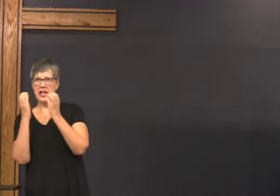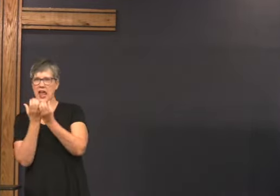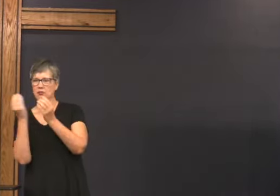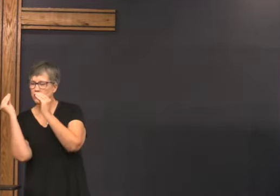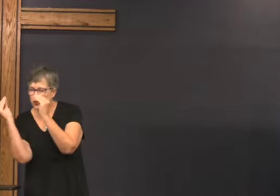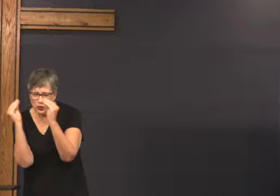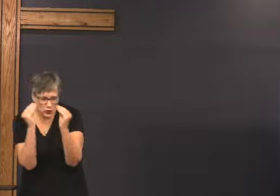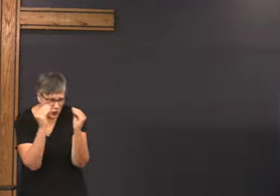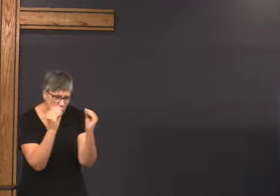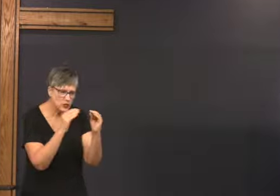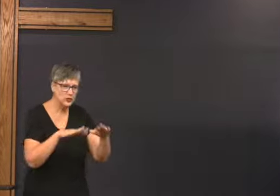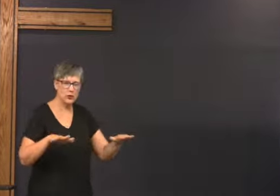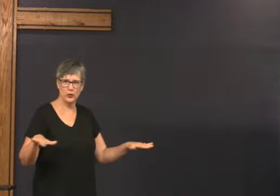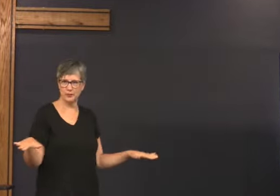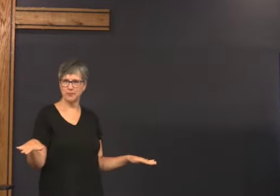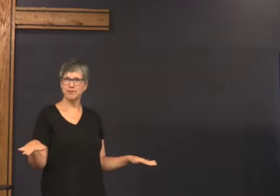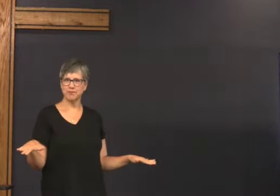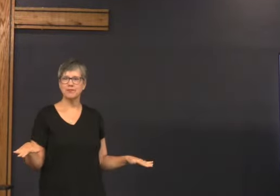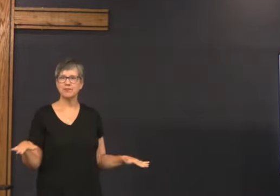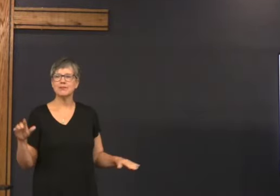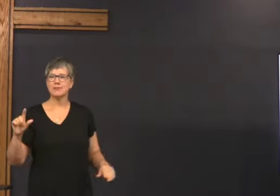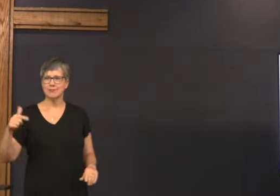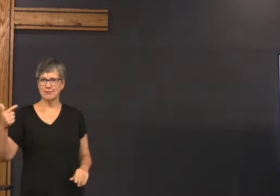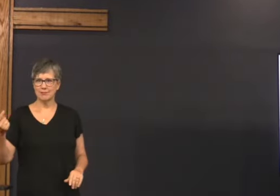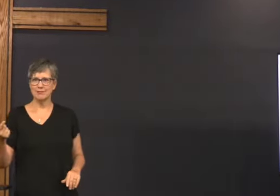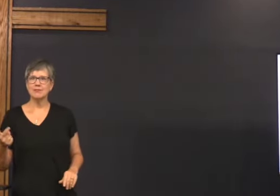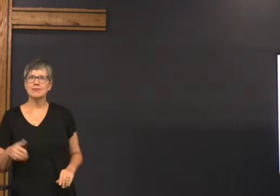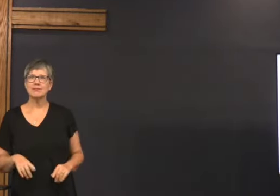many years, I taught in classrooms with children.